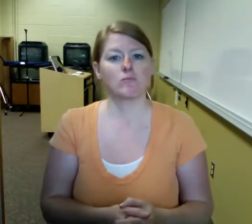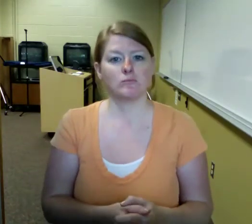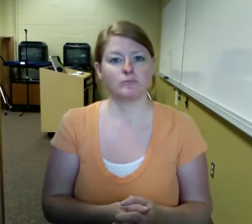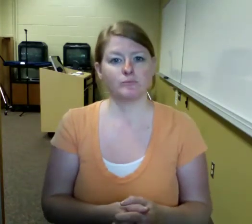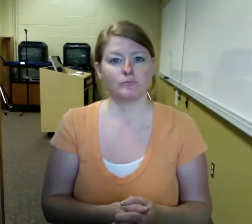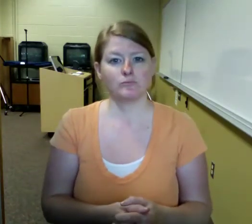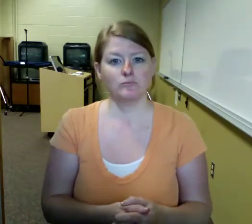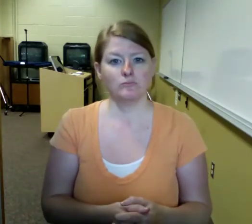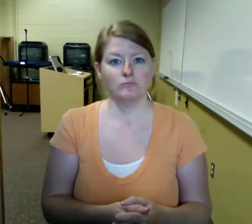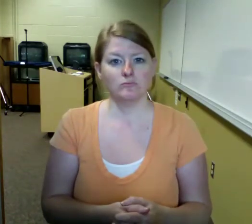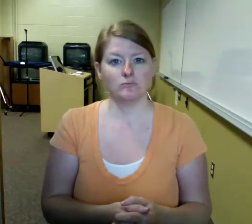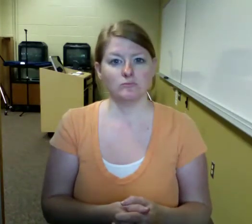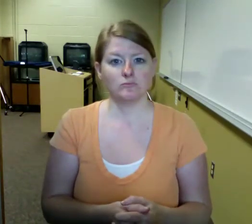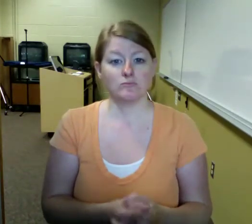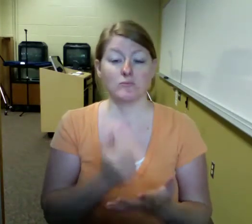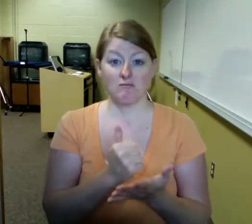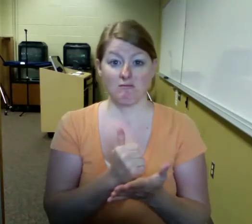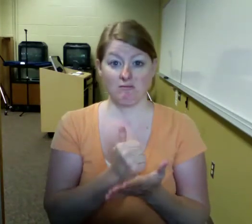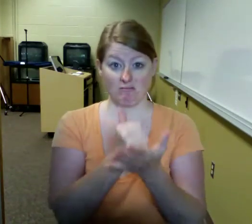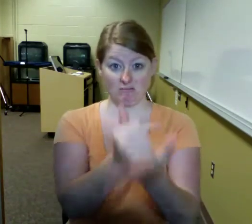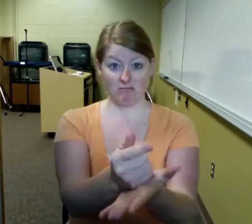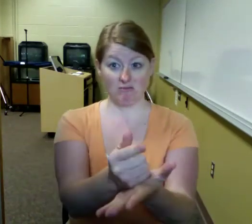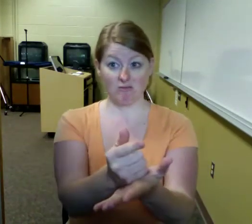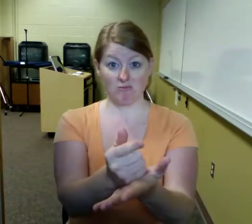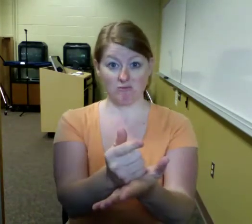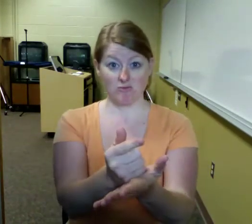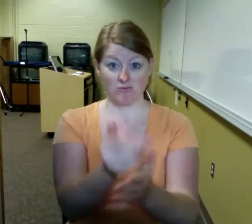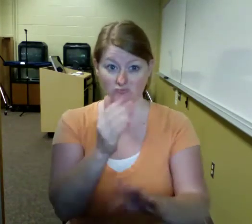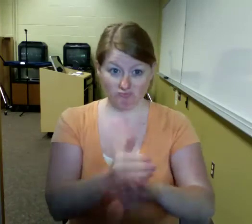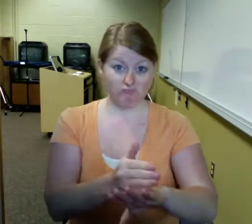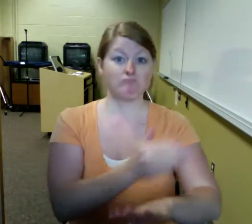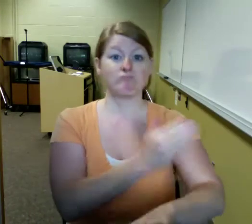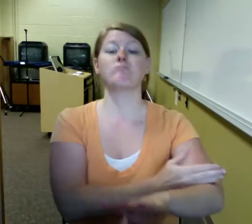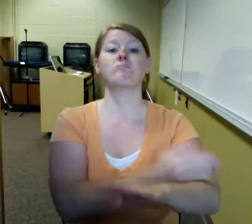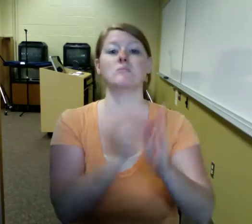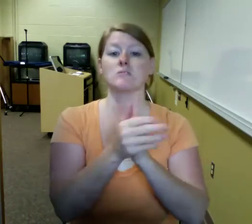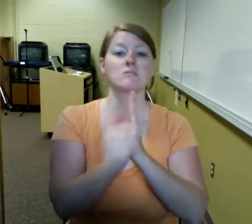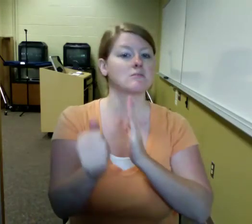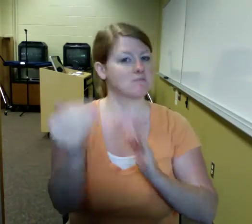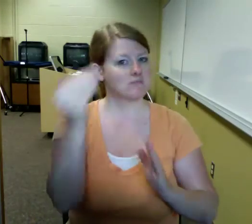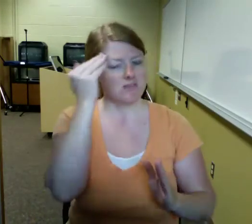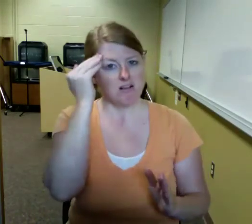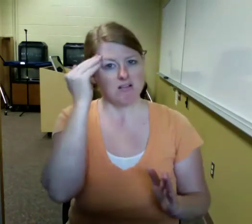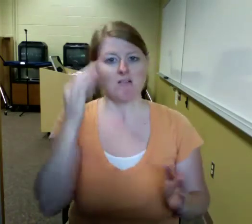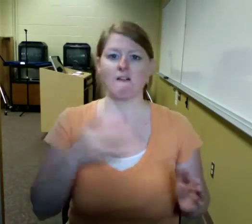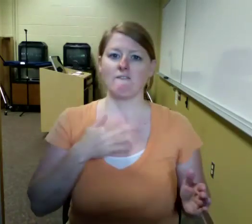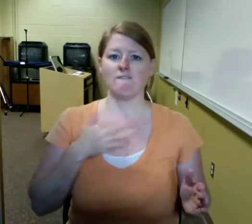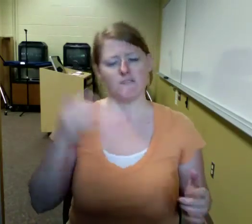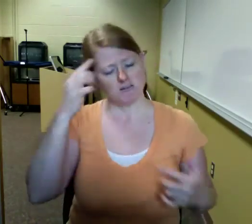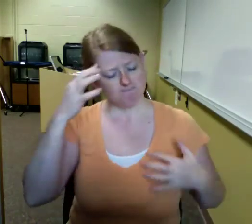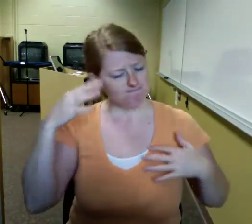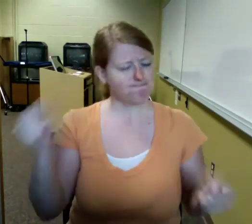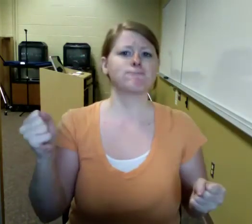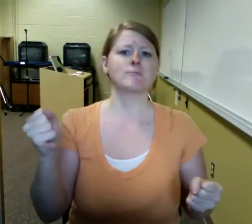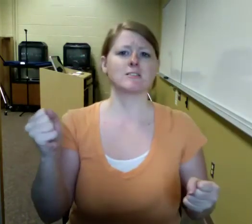order to help you to gain skills and knowledge to feel more confident interpreting in legal situations, Advancement